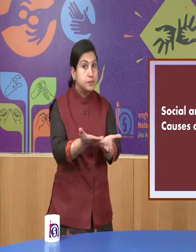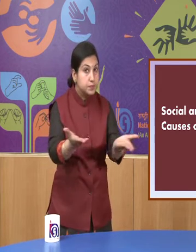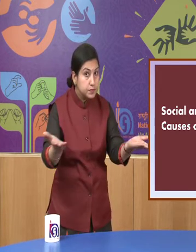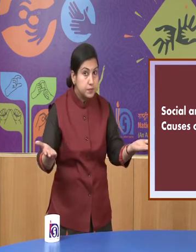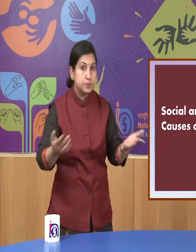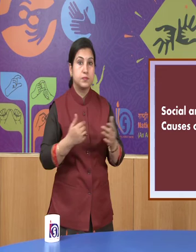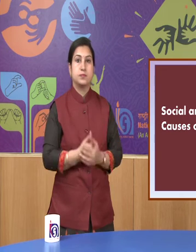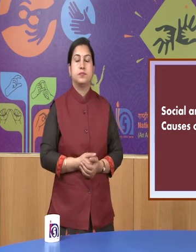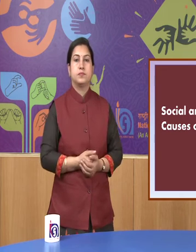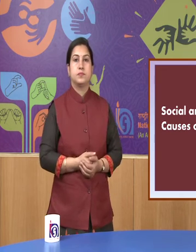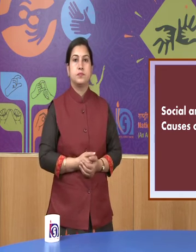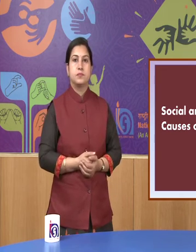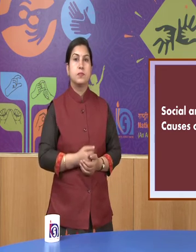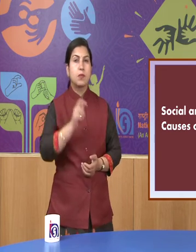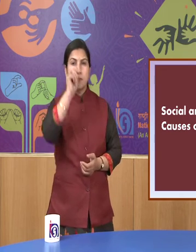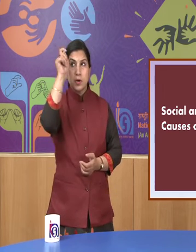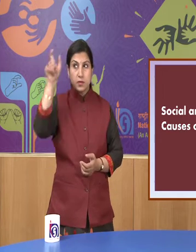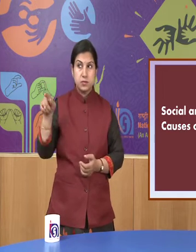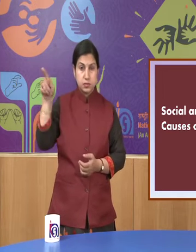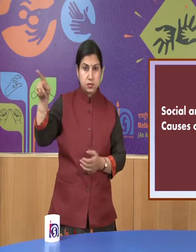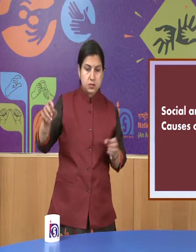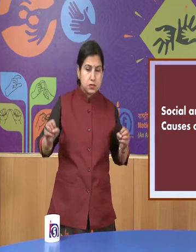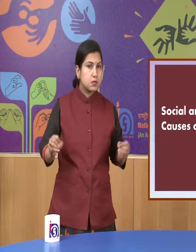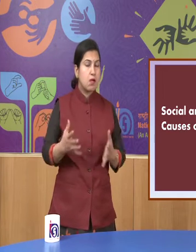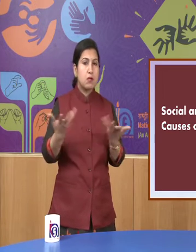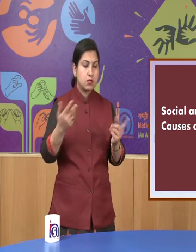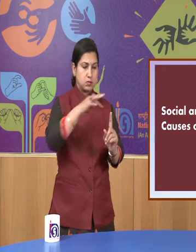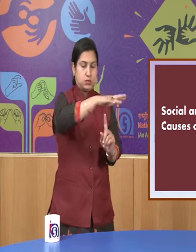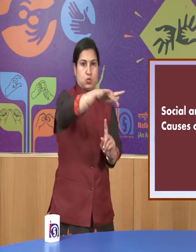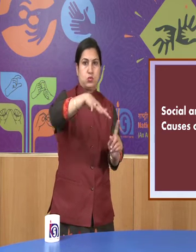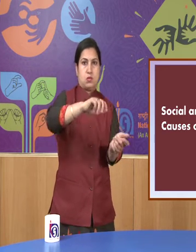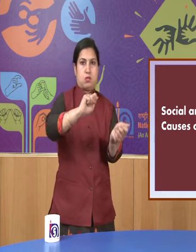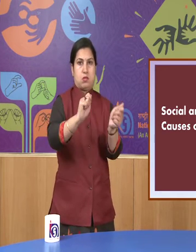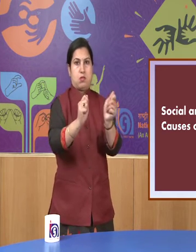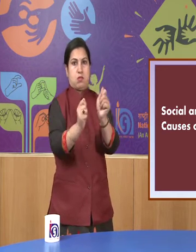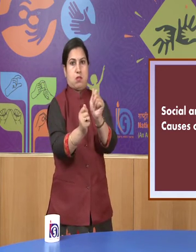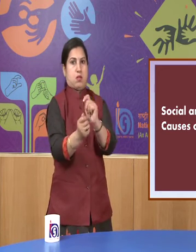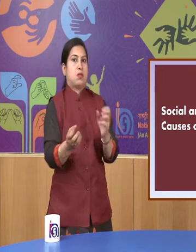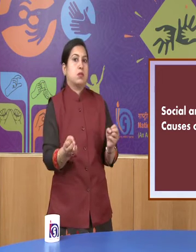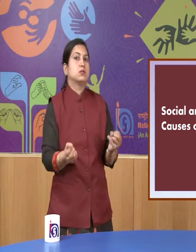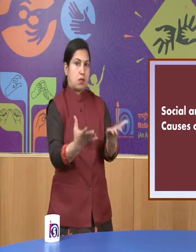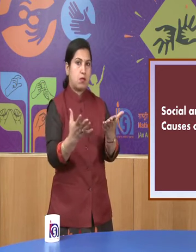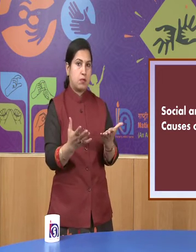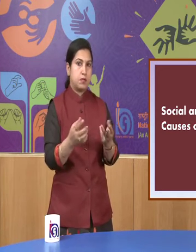Learners, the British started many social reforms in the country.